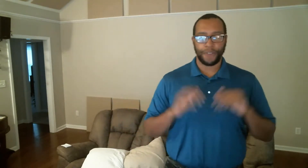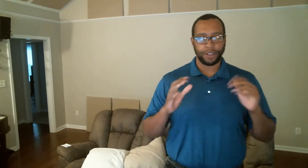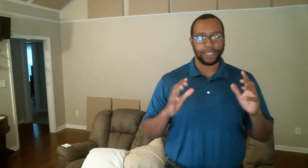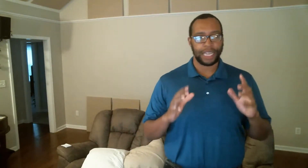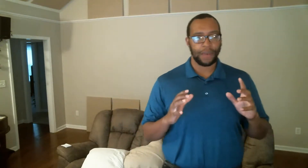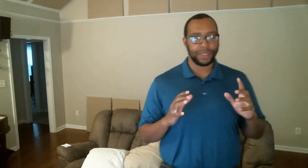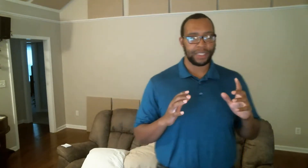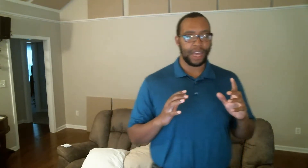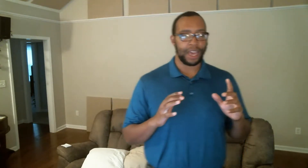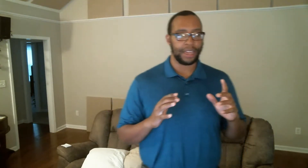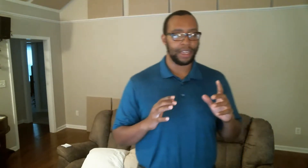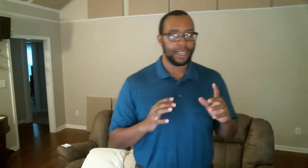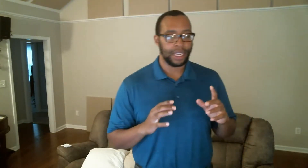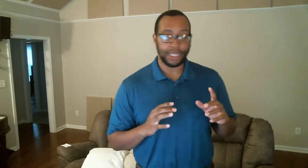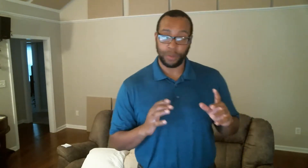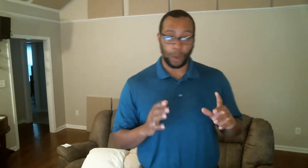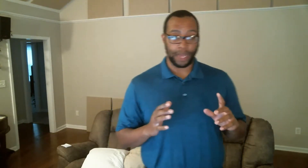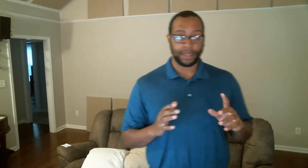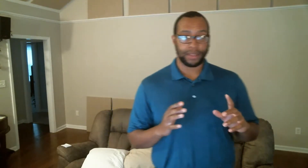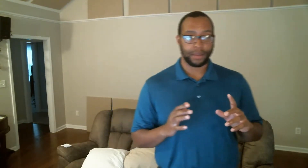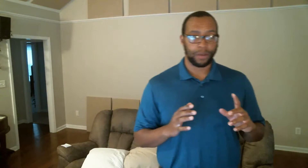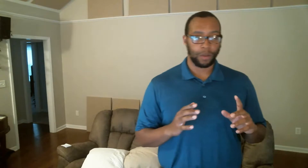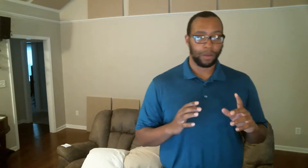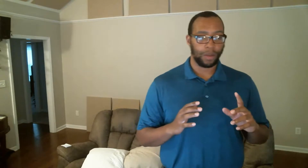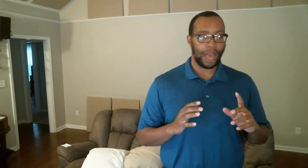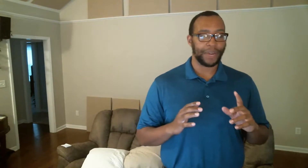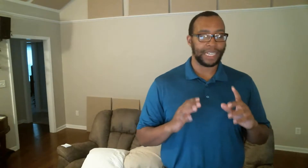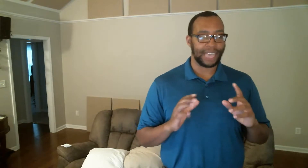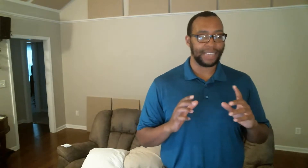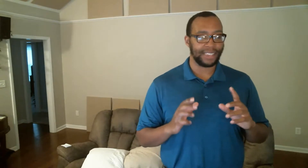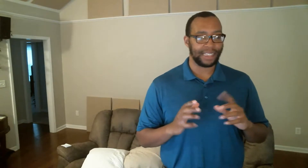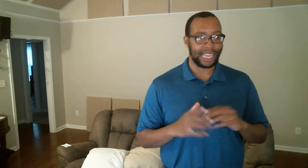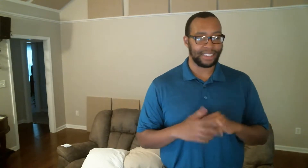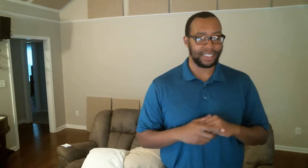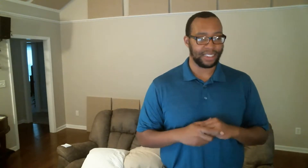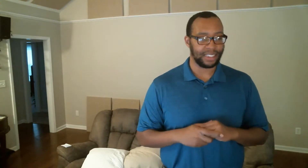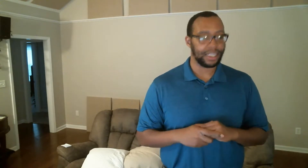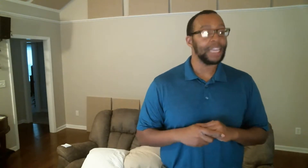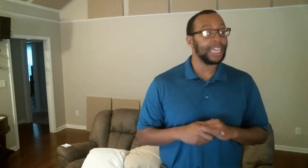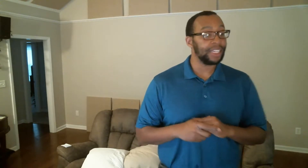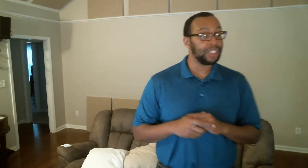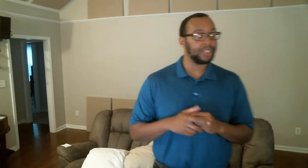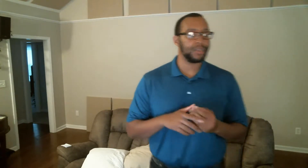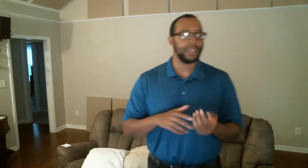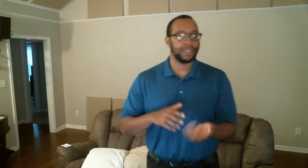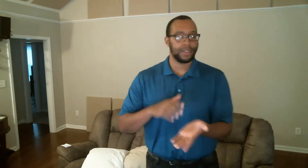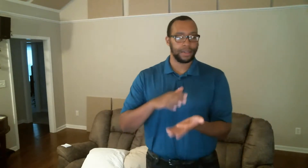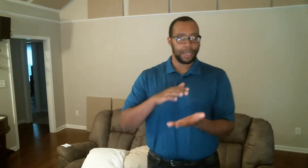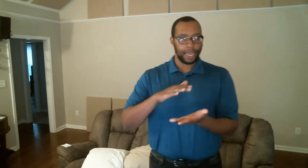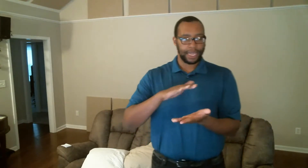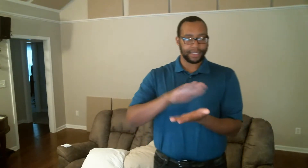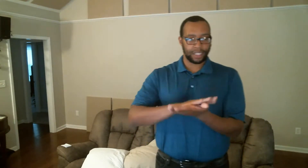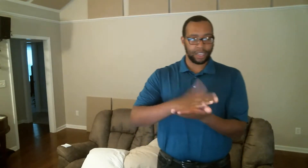thing I would sign is what? How would I dissect that sentence? Kitchen, Teresa, is